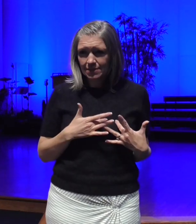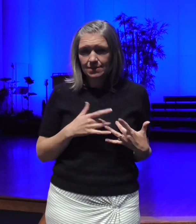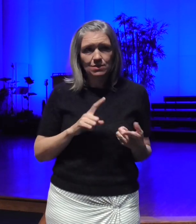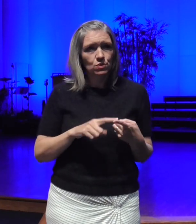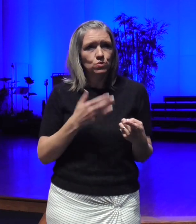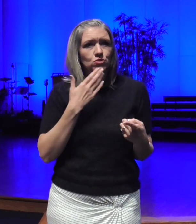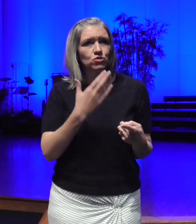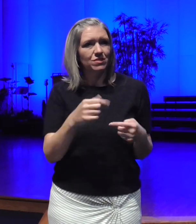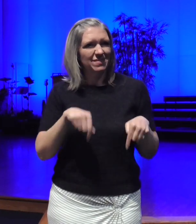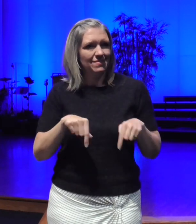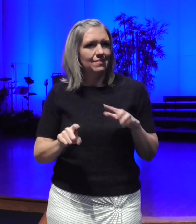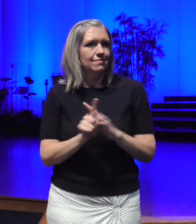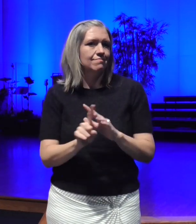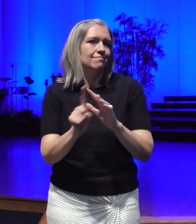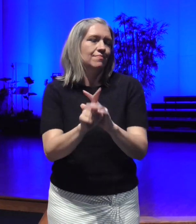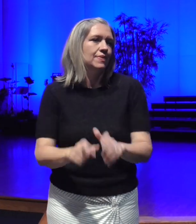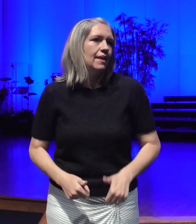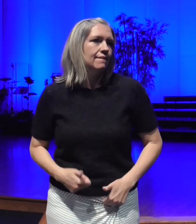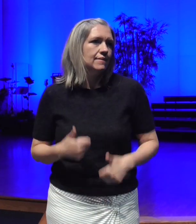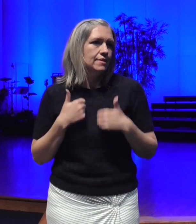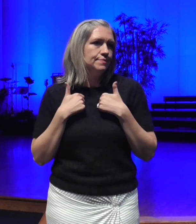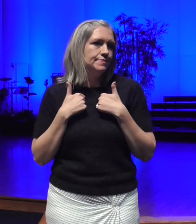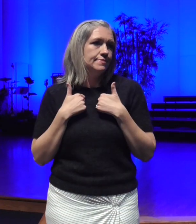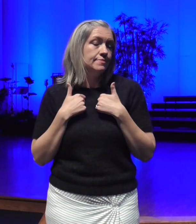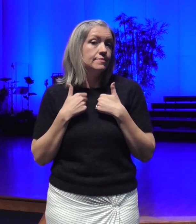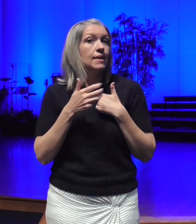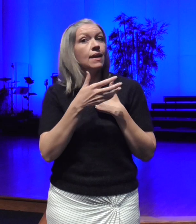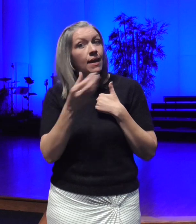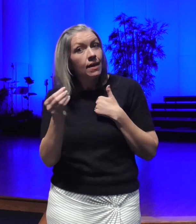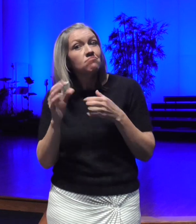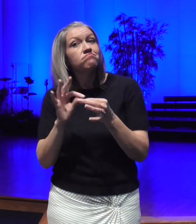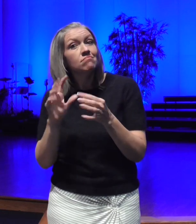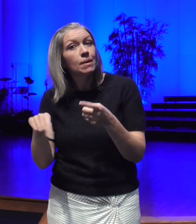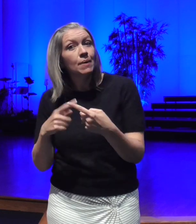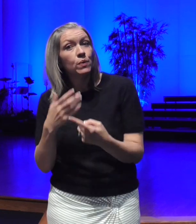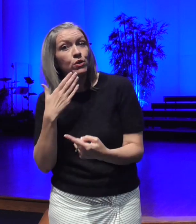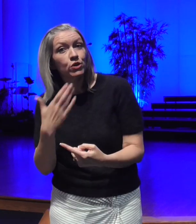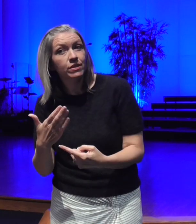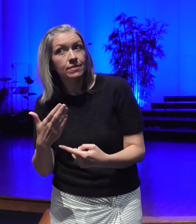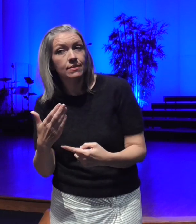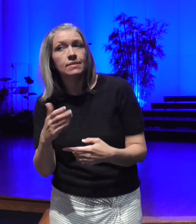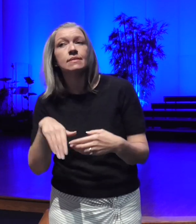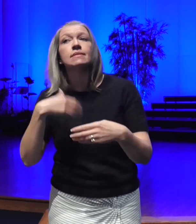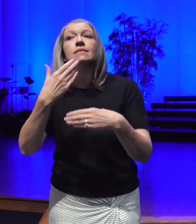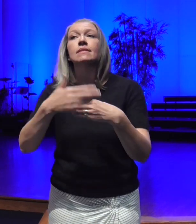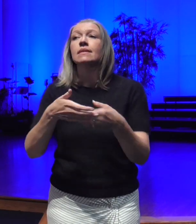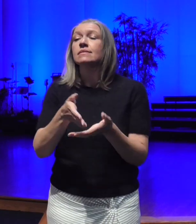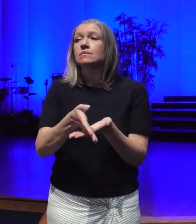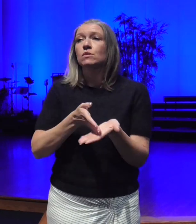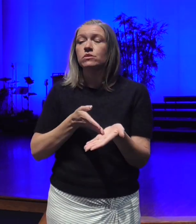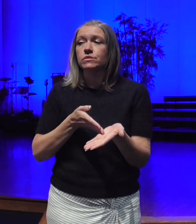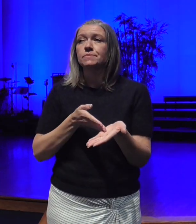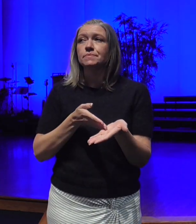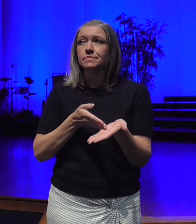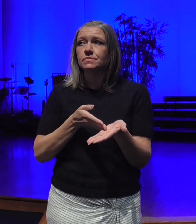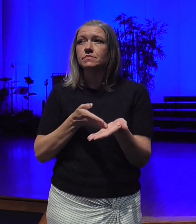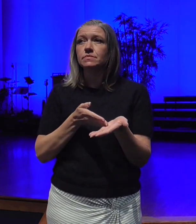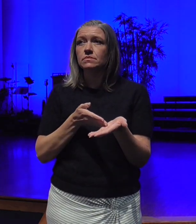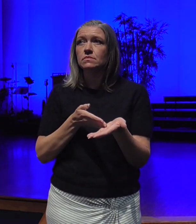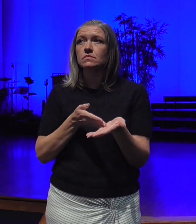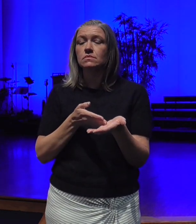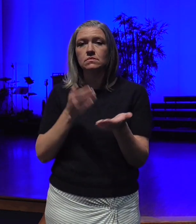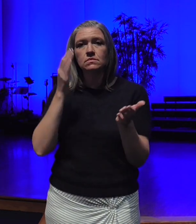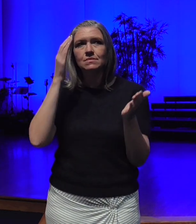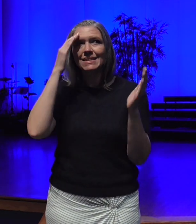up in our lives. And speaking of good, the next thing is to